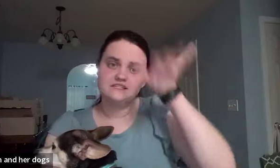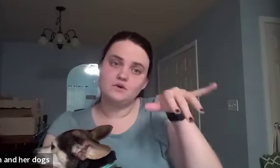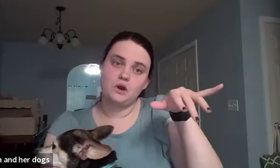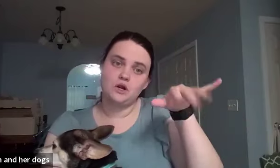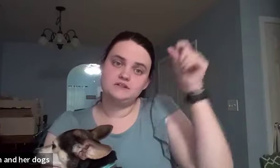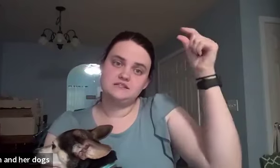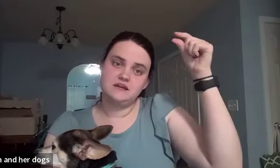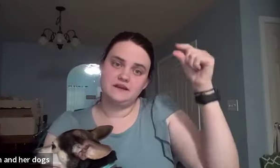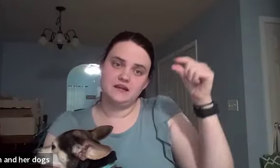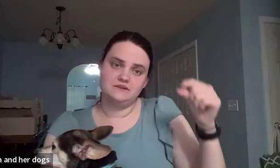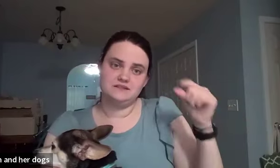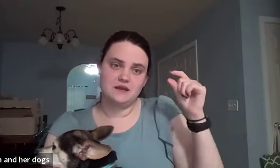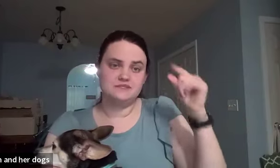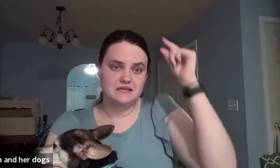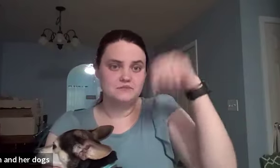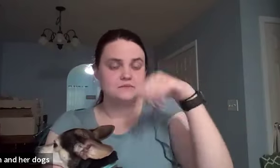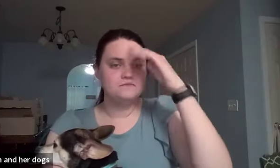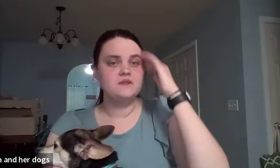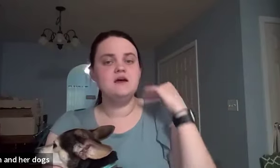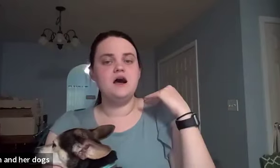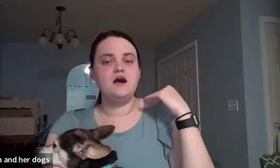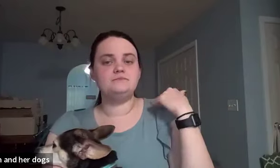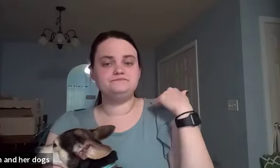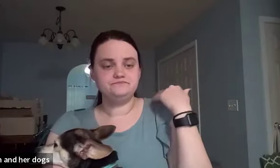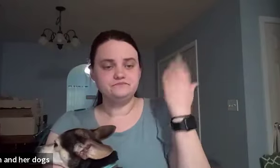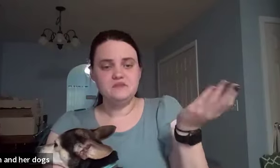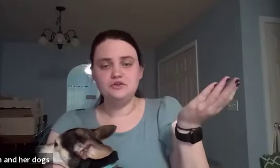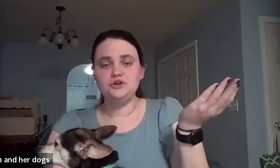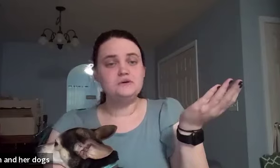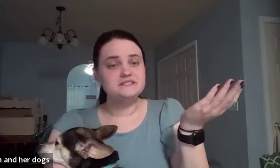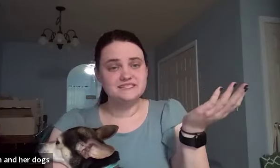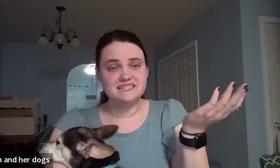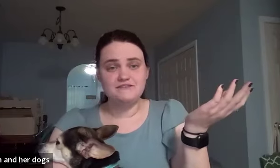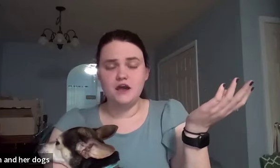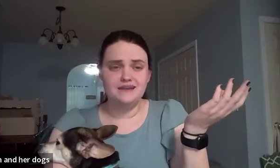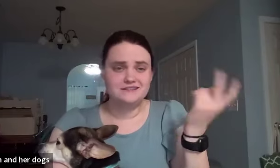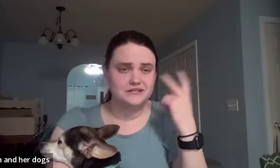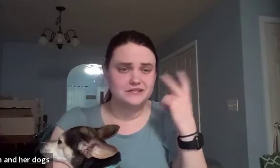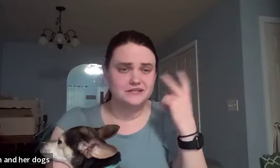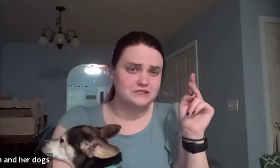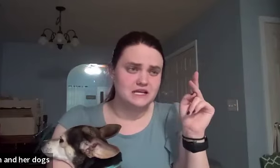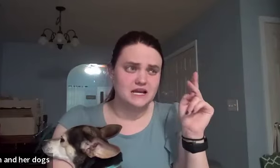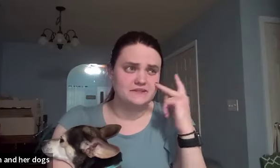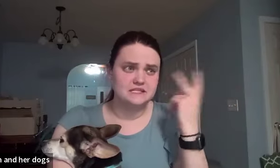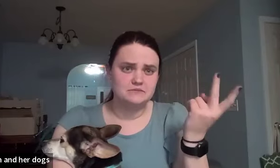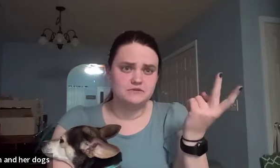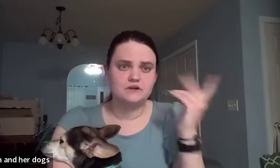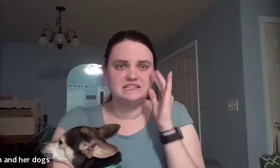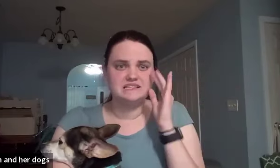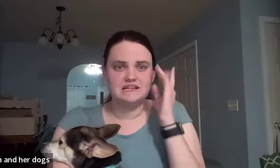list of the words and like kind of the timestamp them. Um, you can always look to see if hey, is there any new words that I haven't seen before to